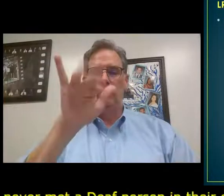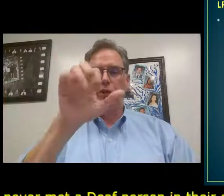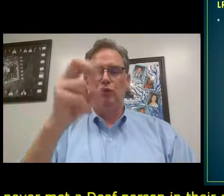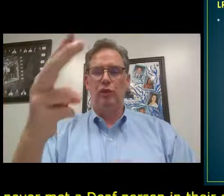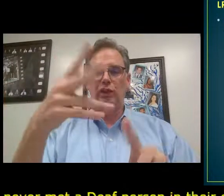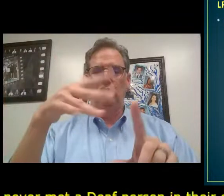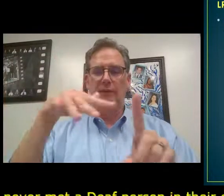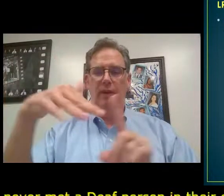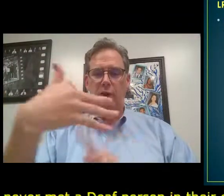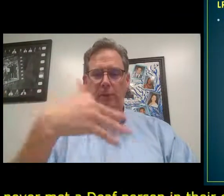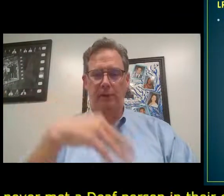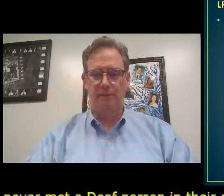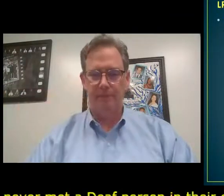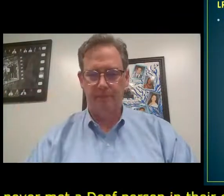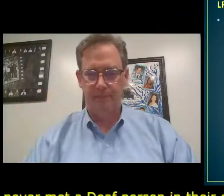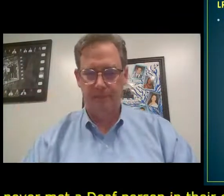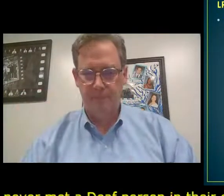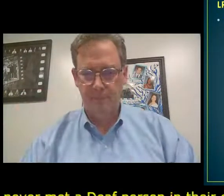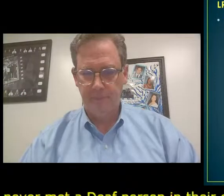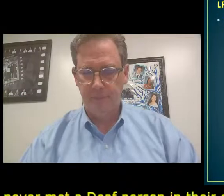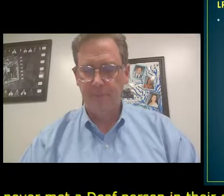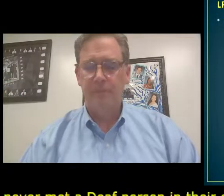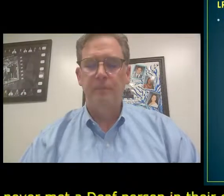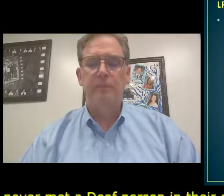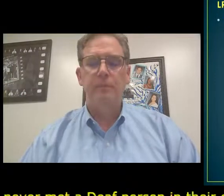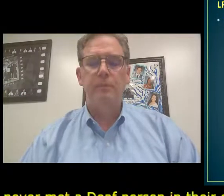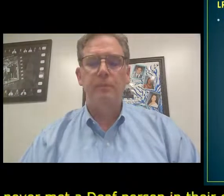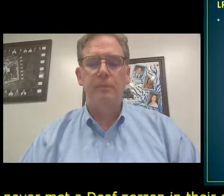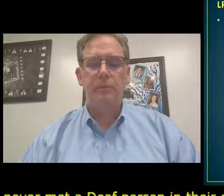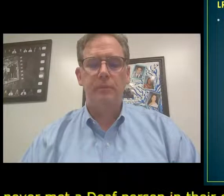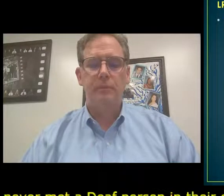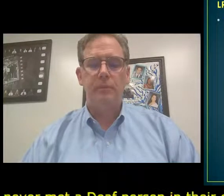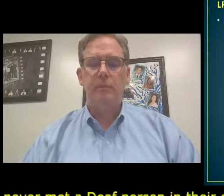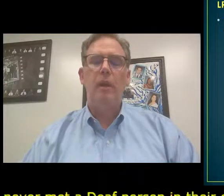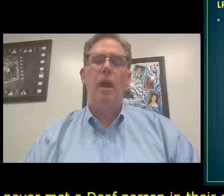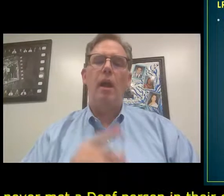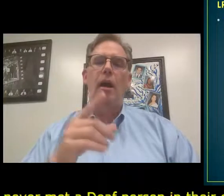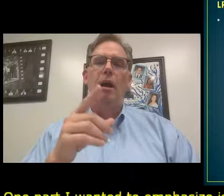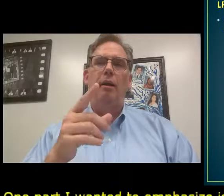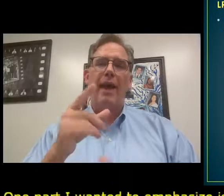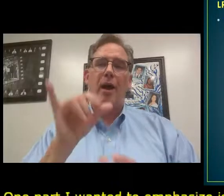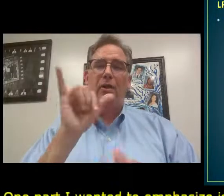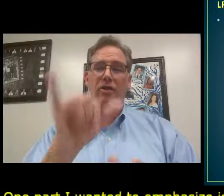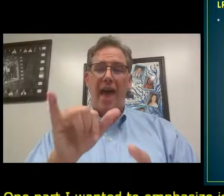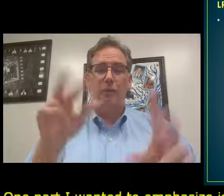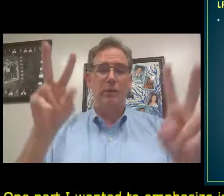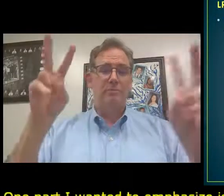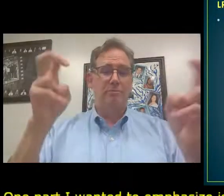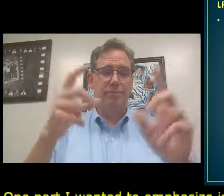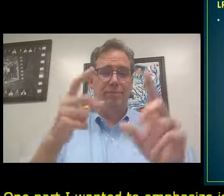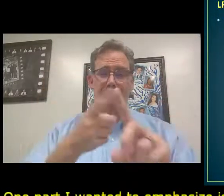Their interpretation of LRE is a language-rich environment.